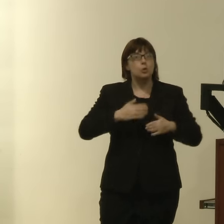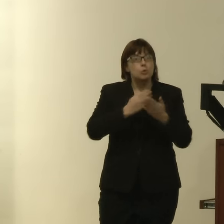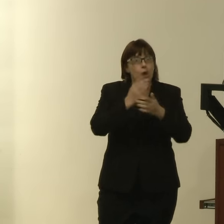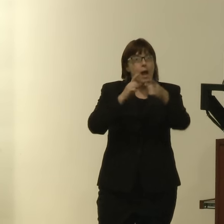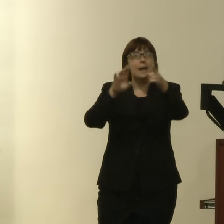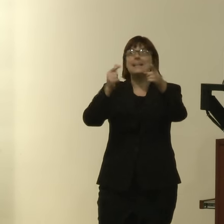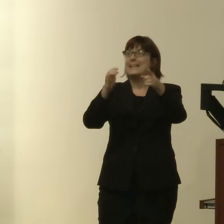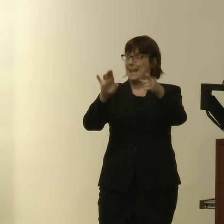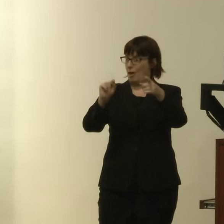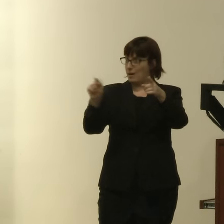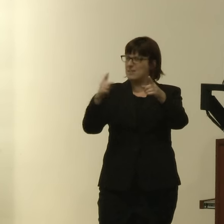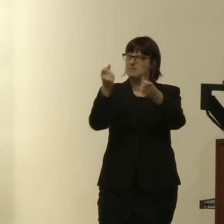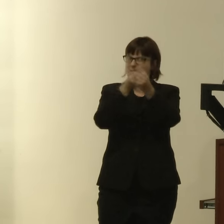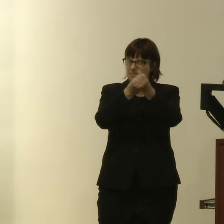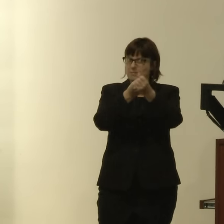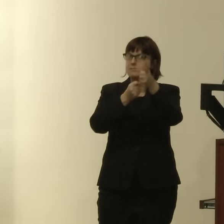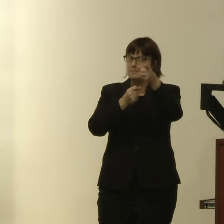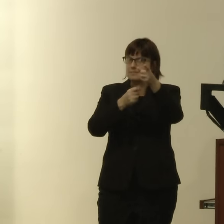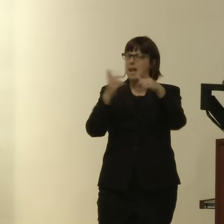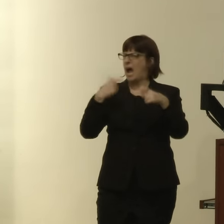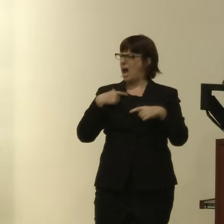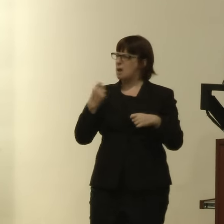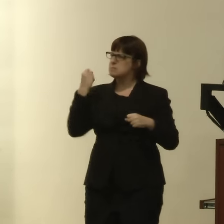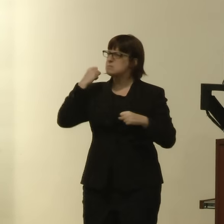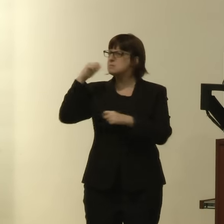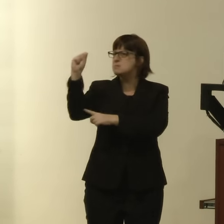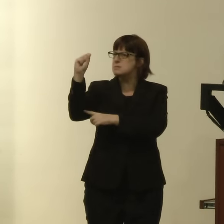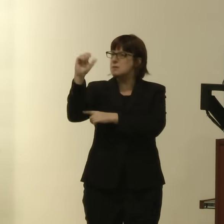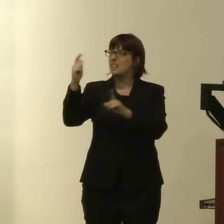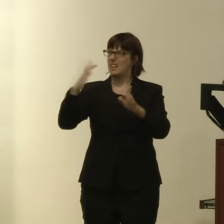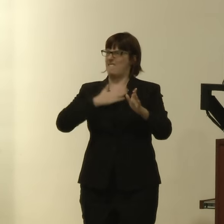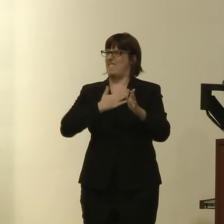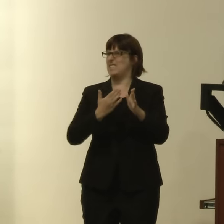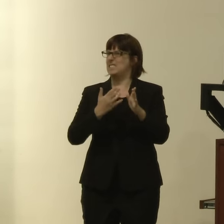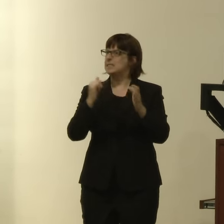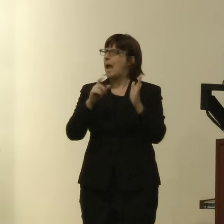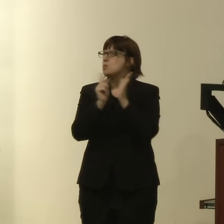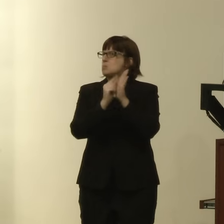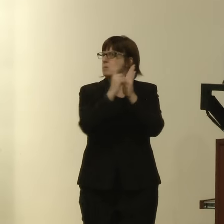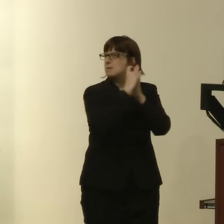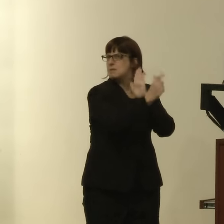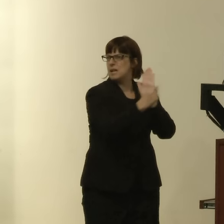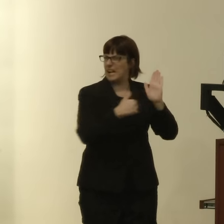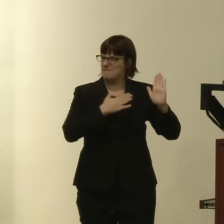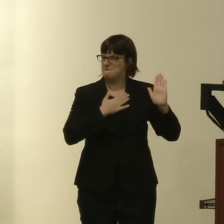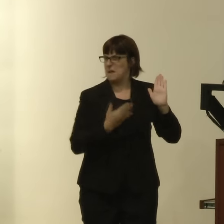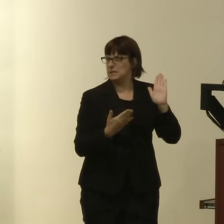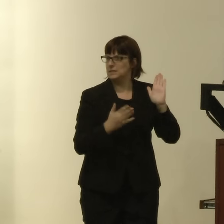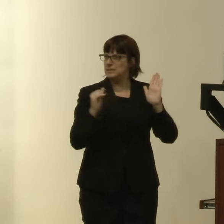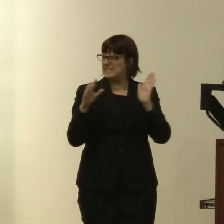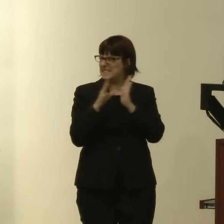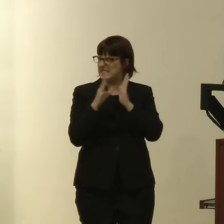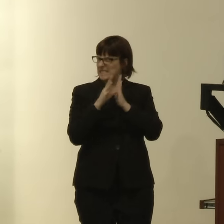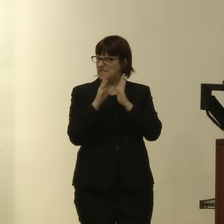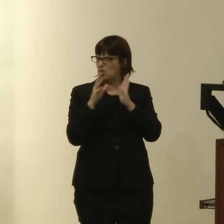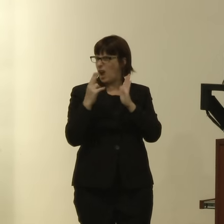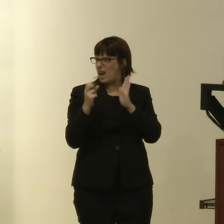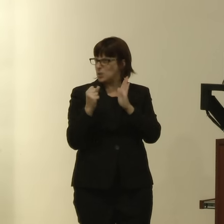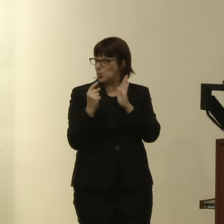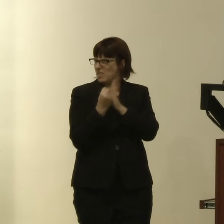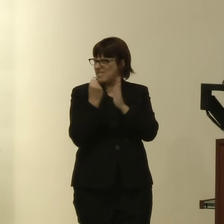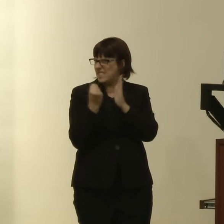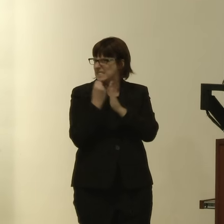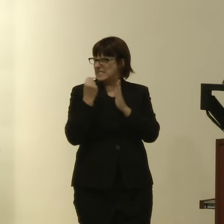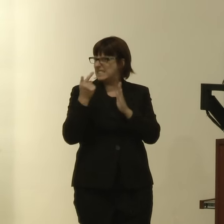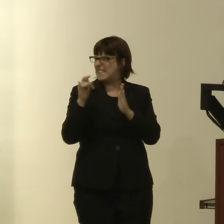Garrett, get my back, buddy. Mr. Human Rights Champion confesses publicly that his senior